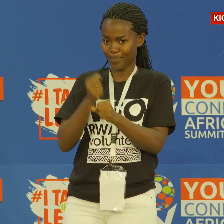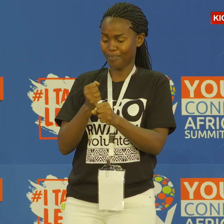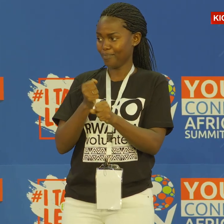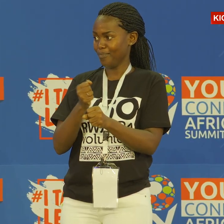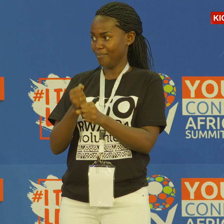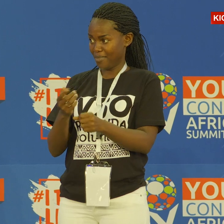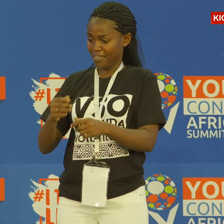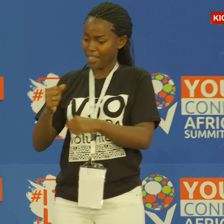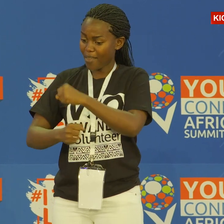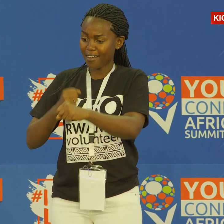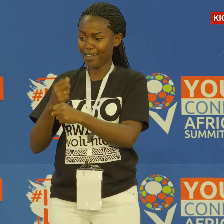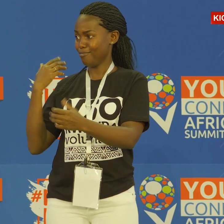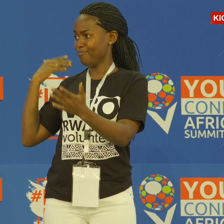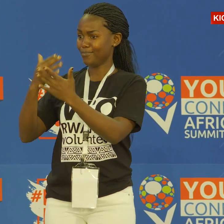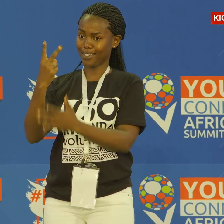in different organizations.